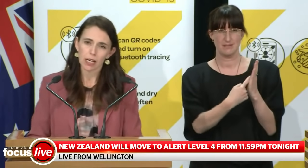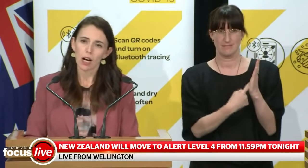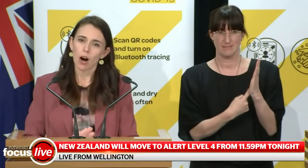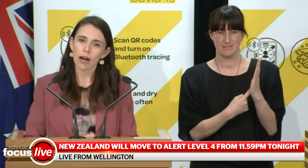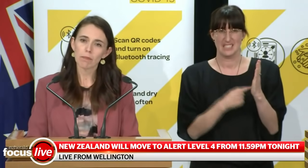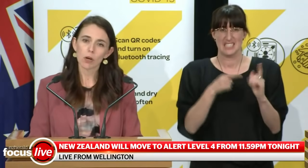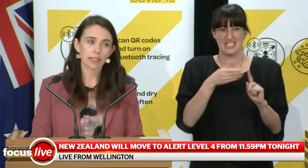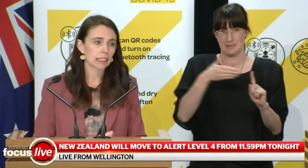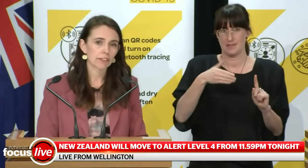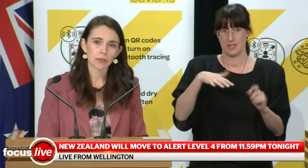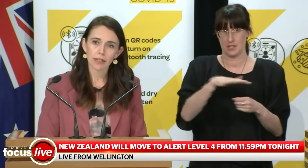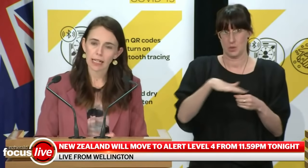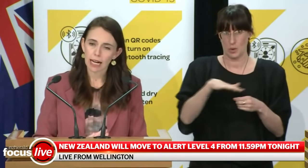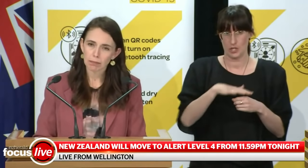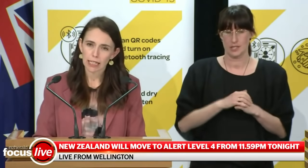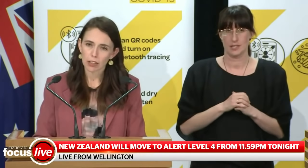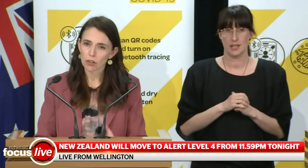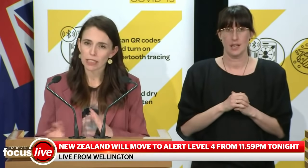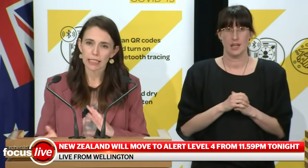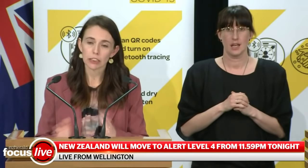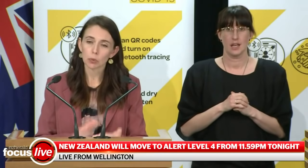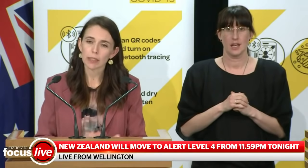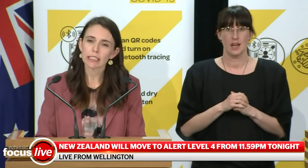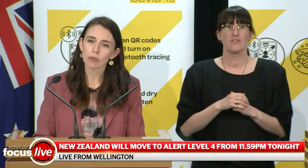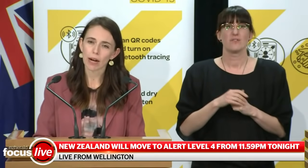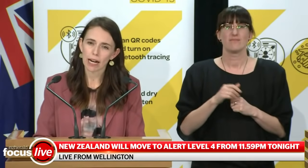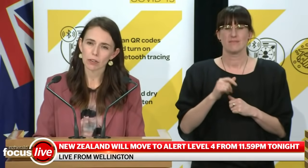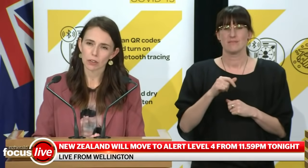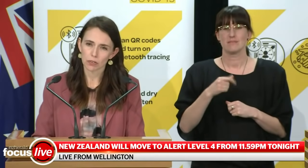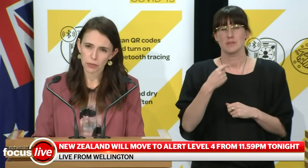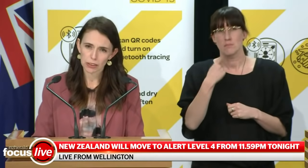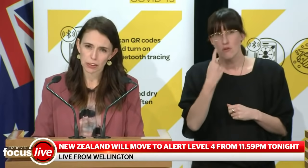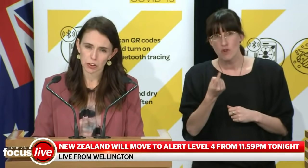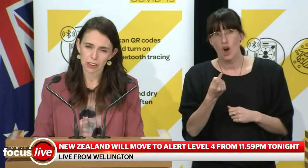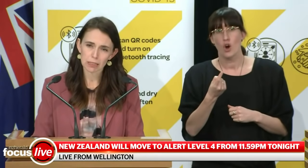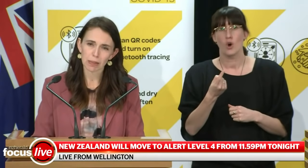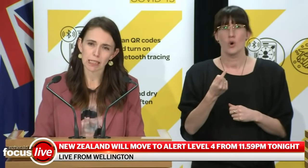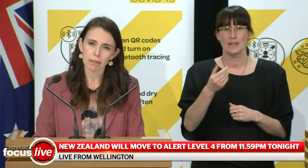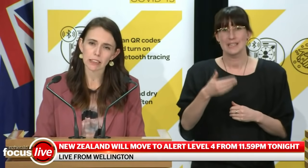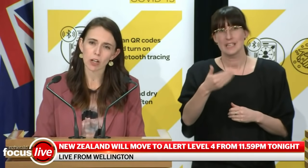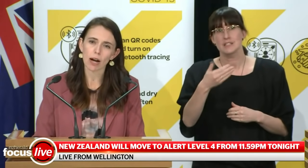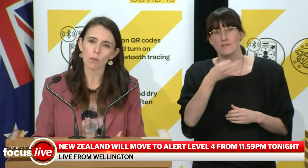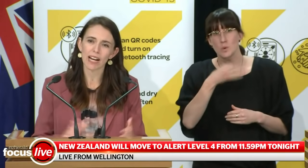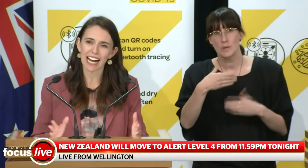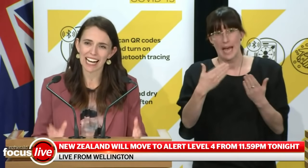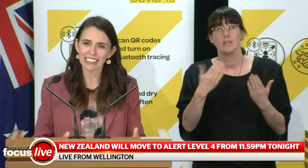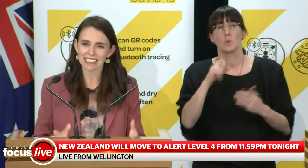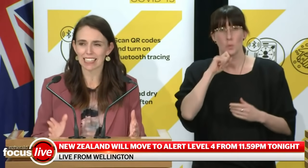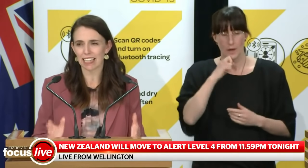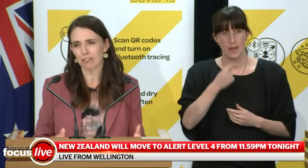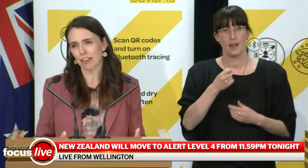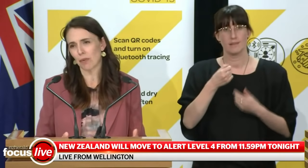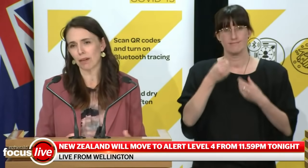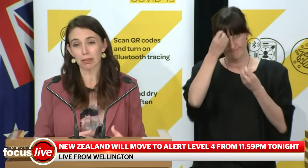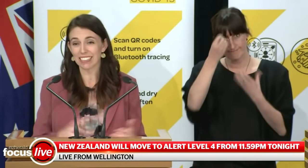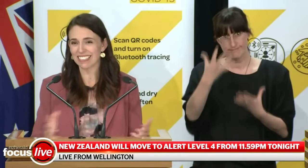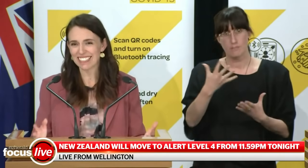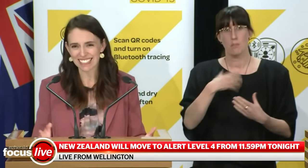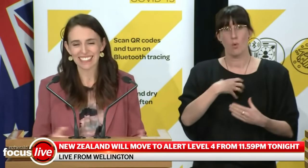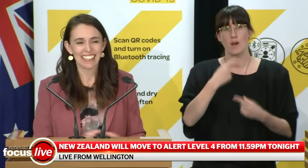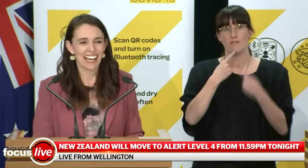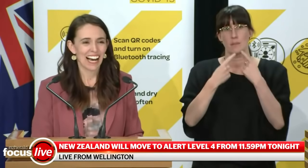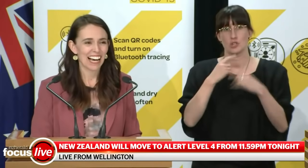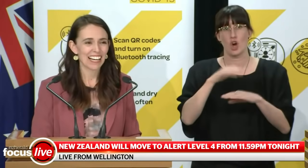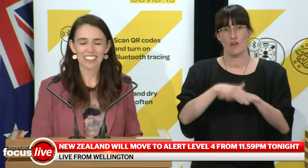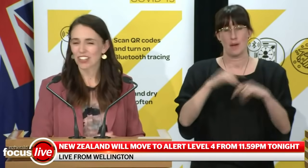use. I'm going to give you an update over the next 24 hours on those decisions, but in the meantime, we are asking everyone,